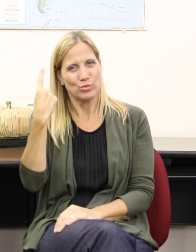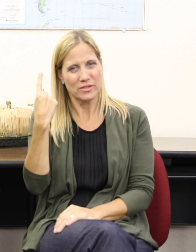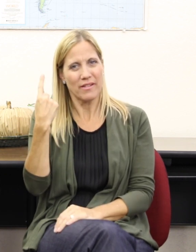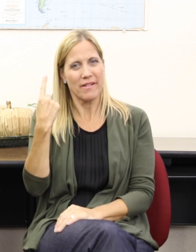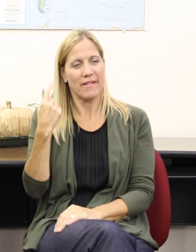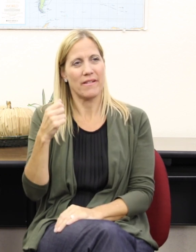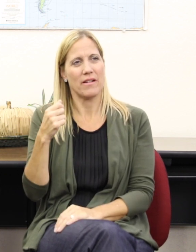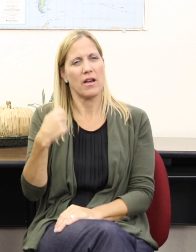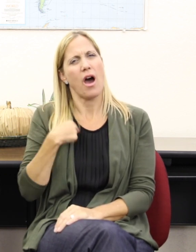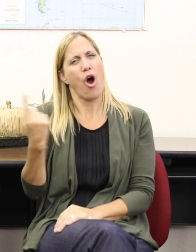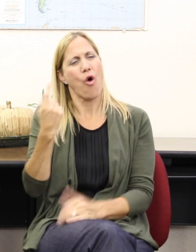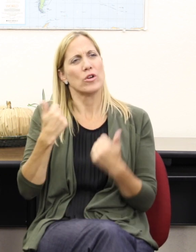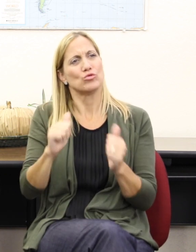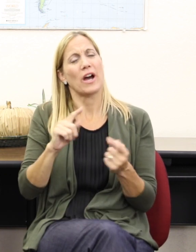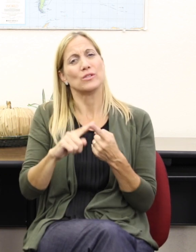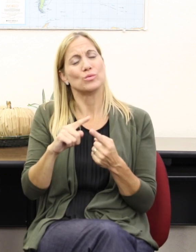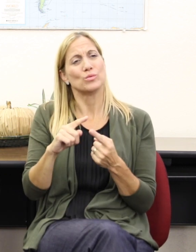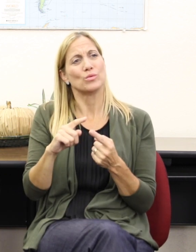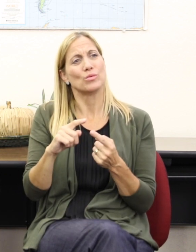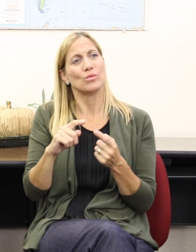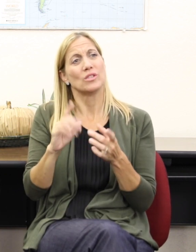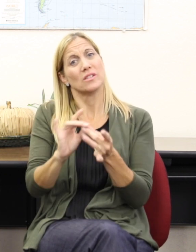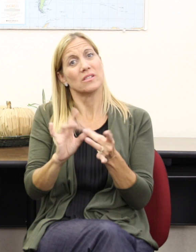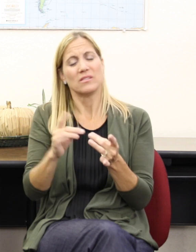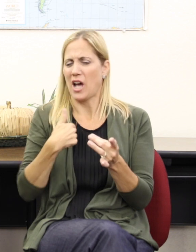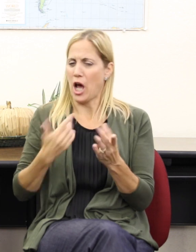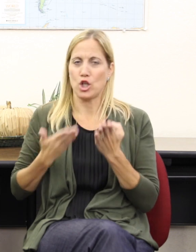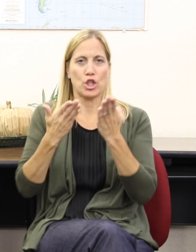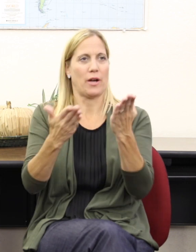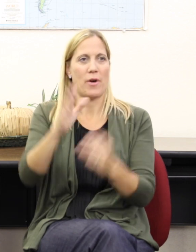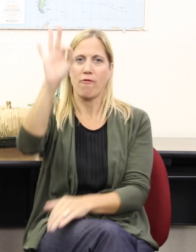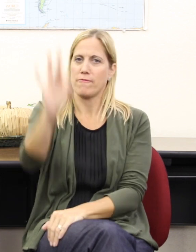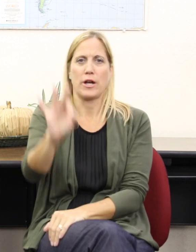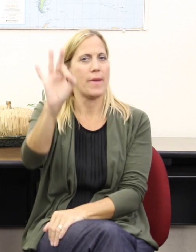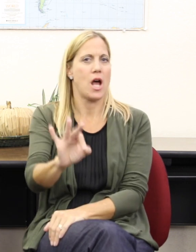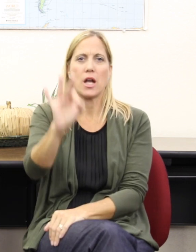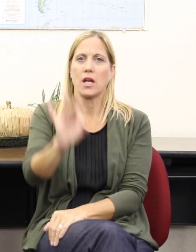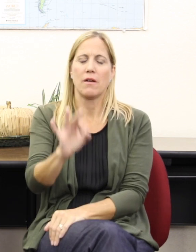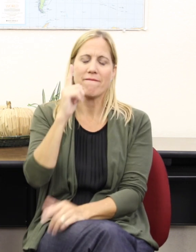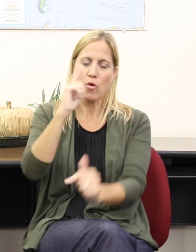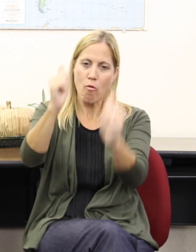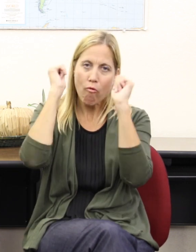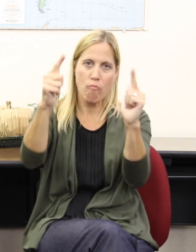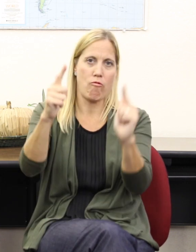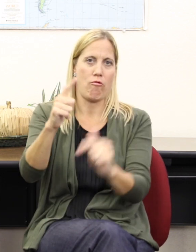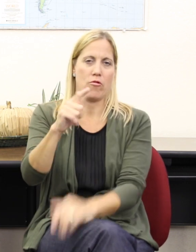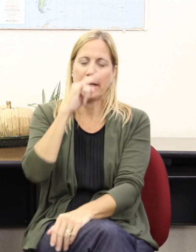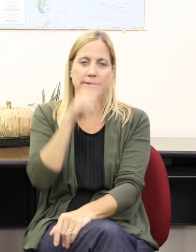And I always try to say that to recommend Freeman for all kids because I've seen the